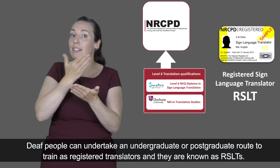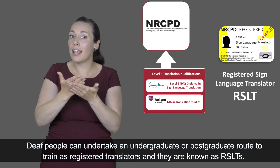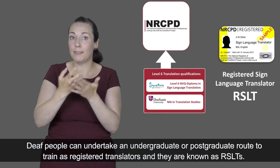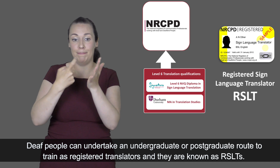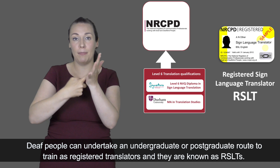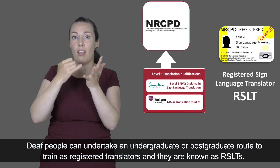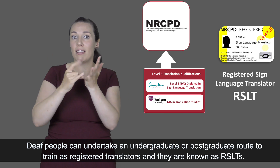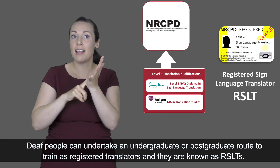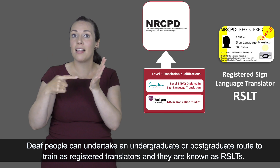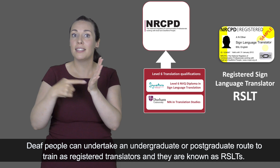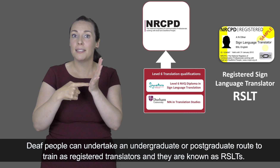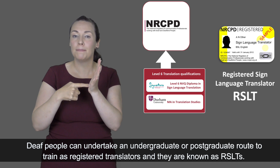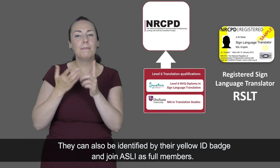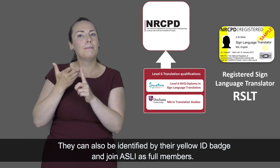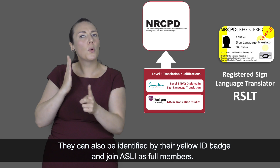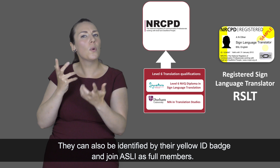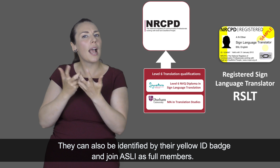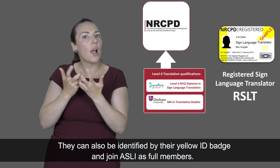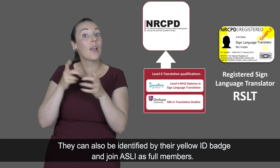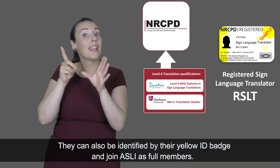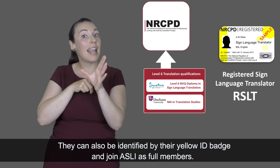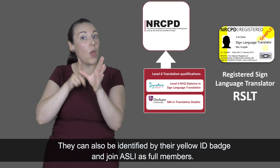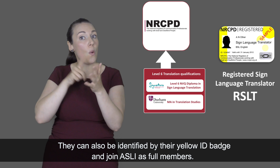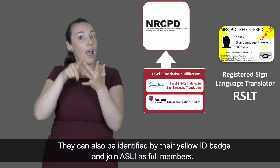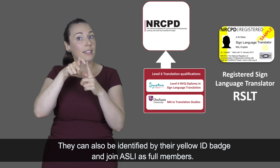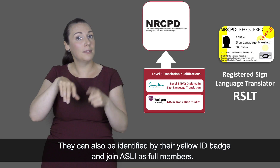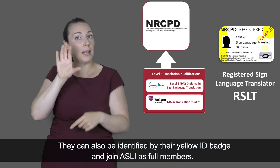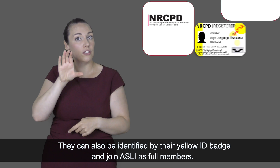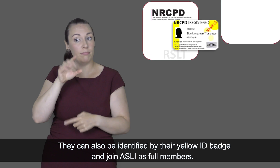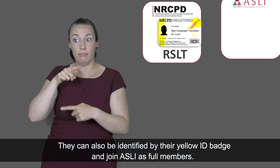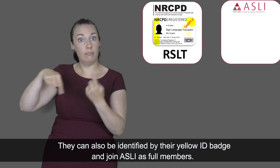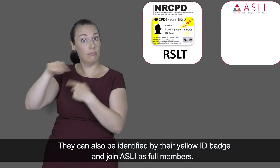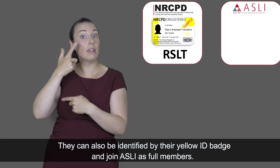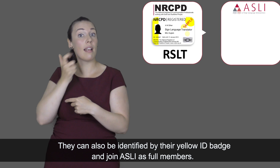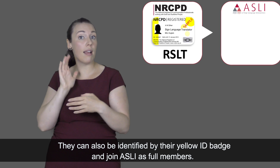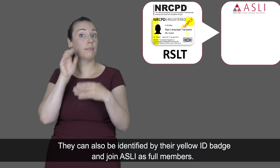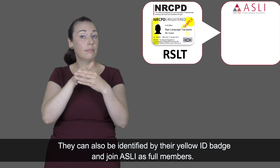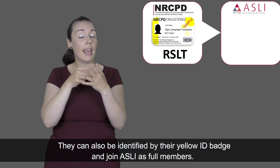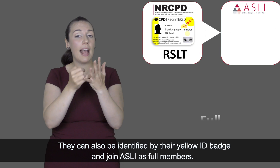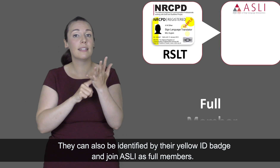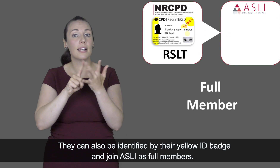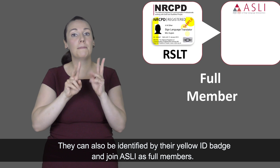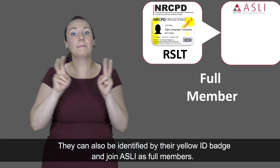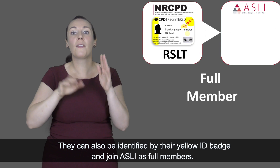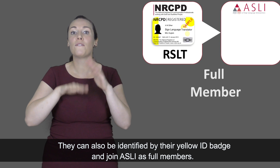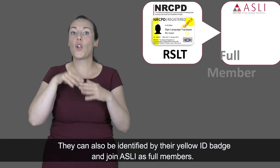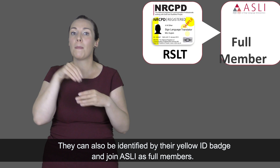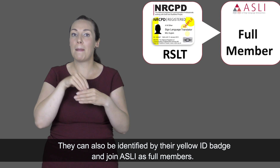as RSLTs. They can also be identified by their yellow ID badge and join ASLI as full